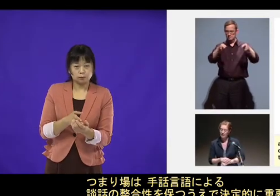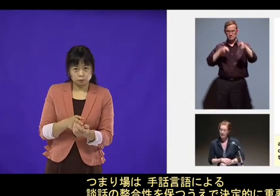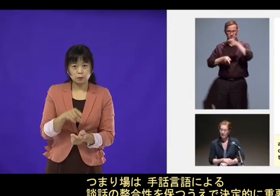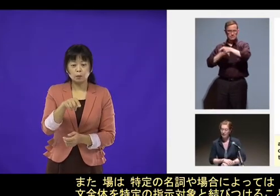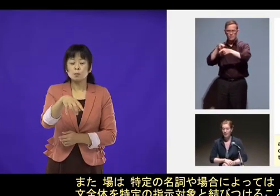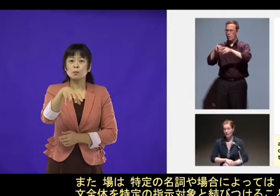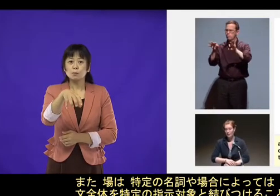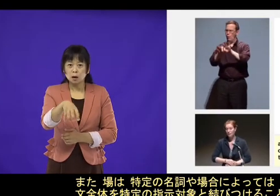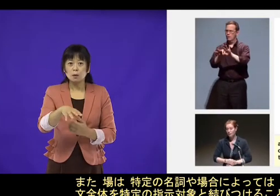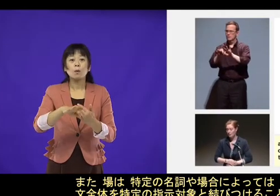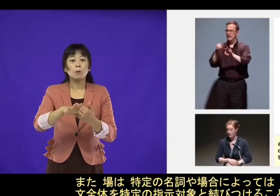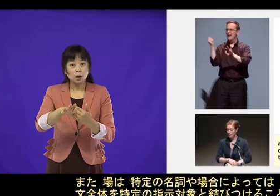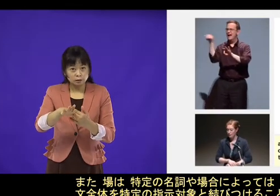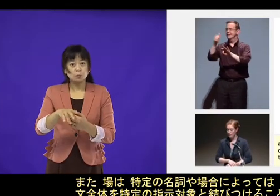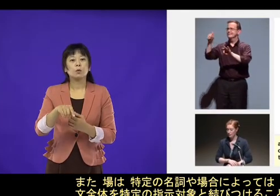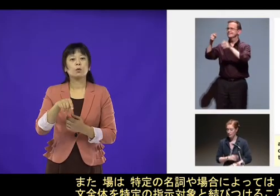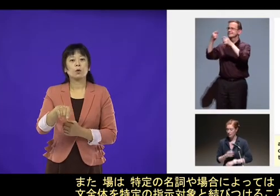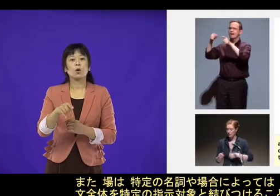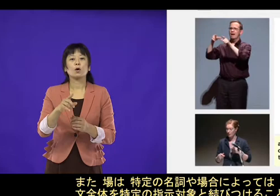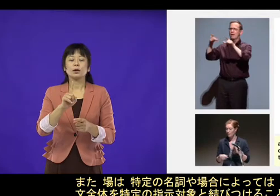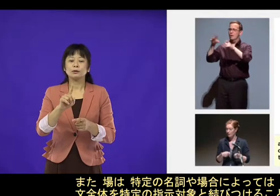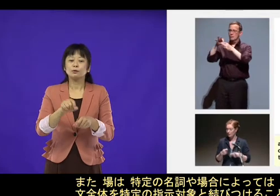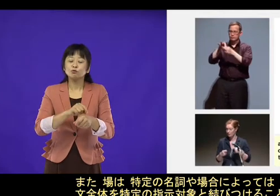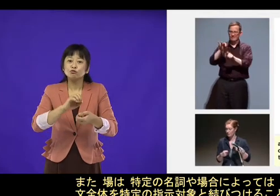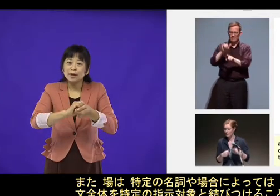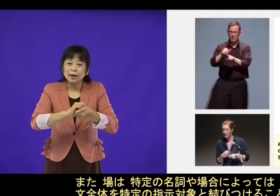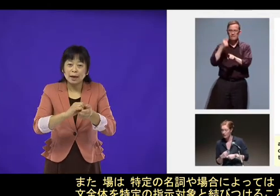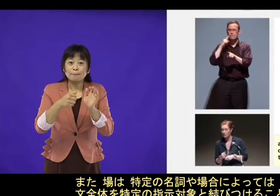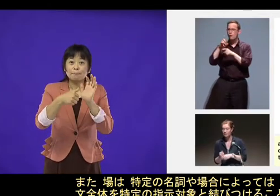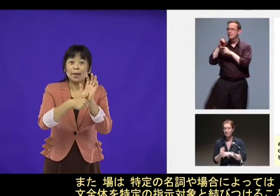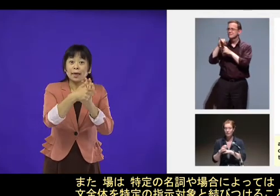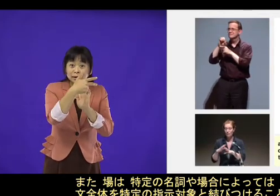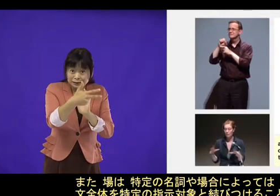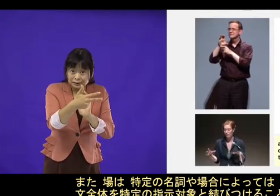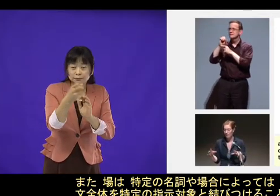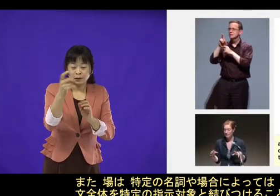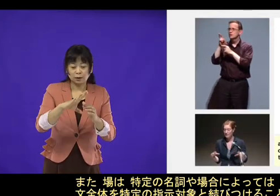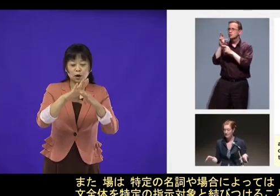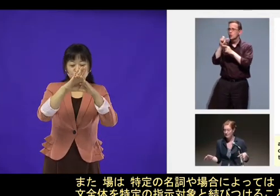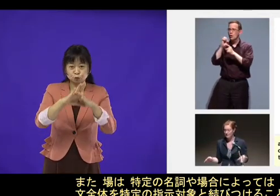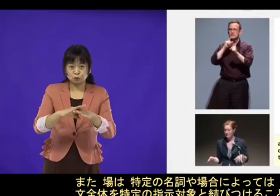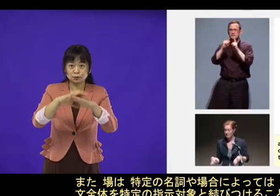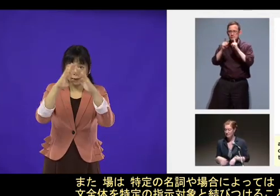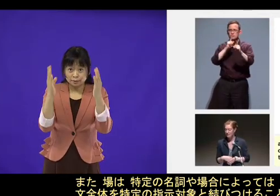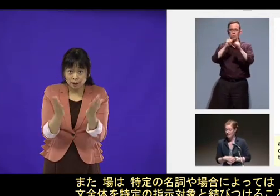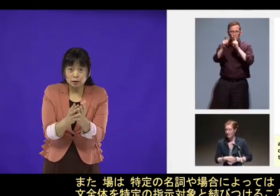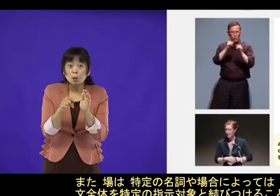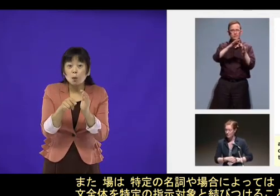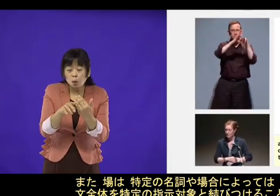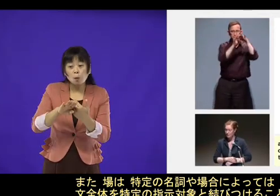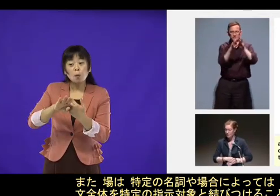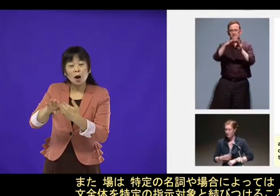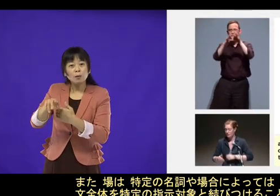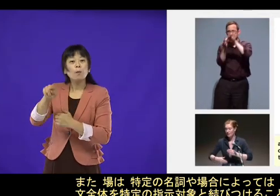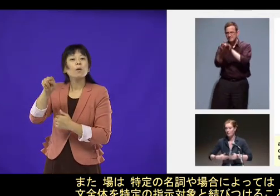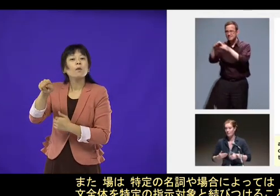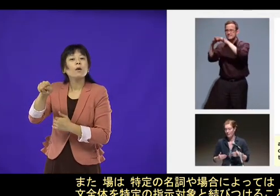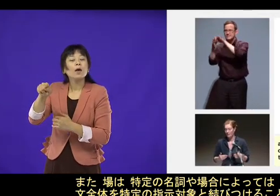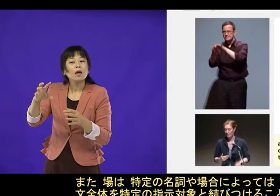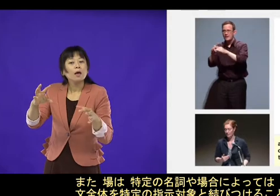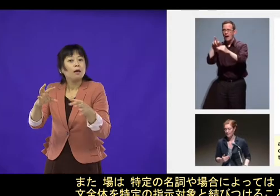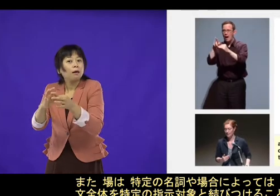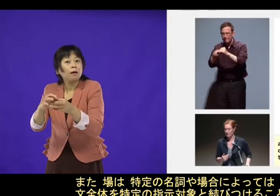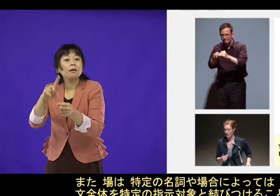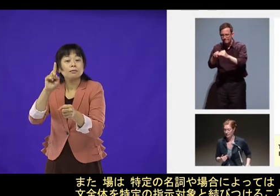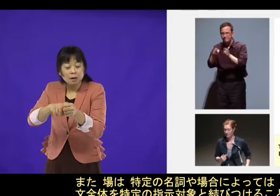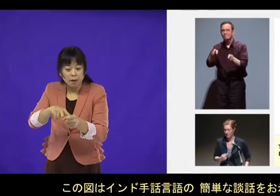they can also be used to locate certain nouns or even whole sentences to associate them with